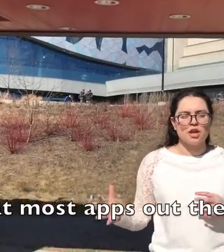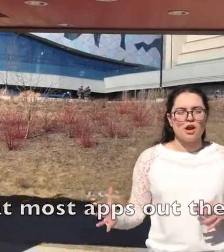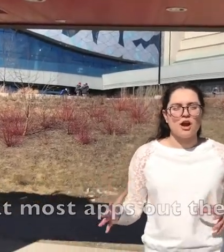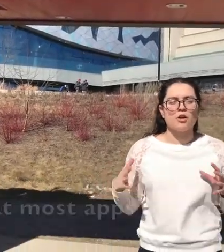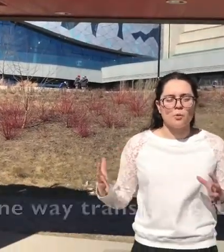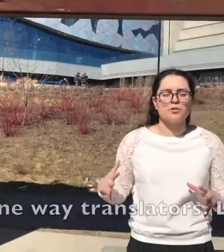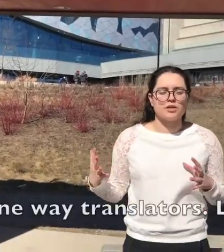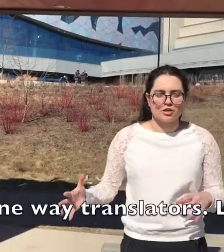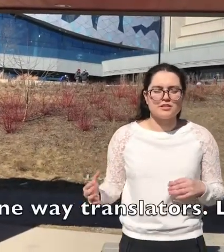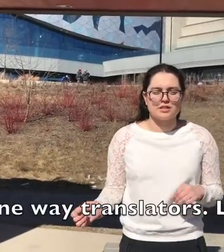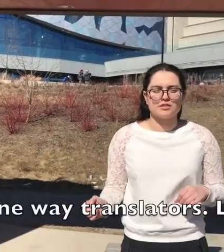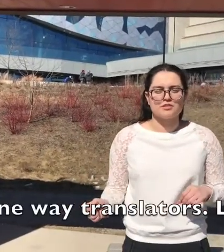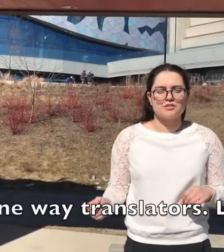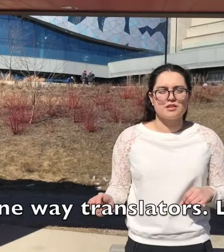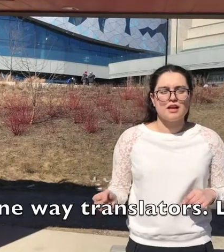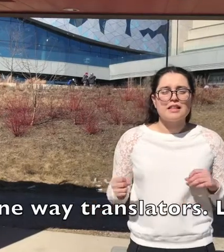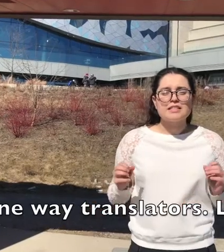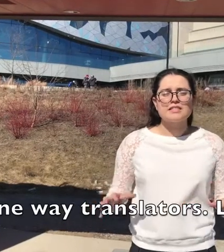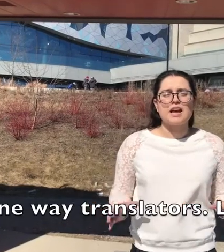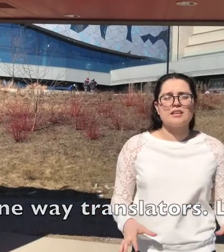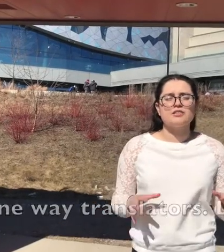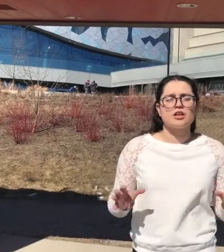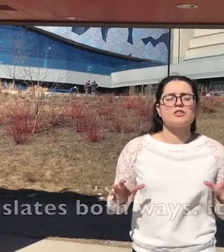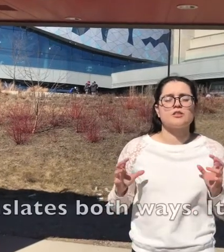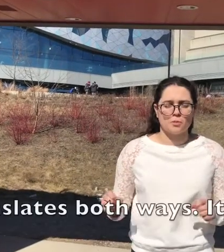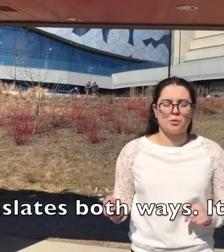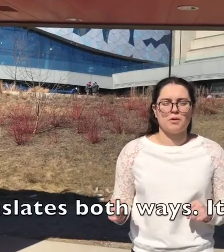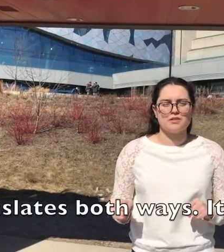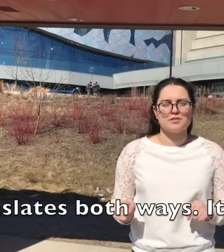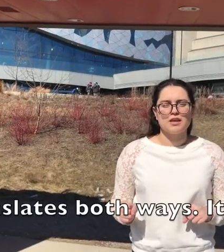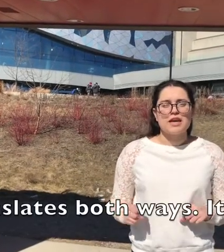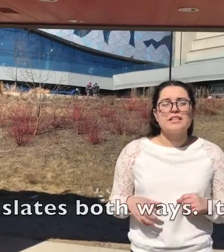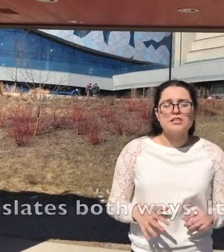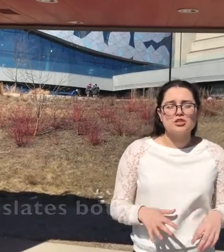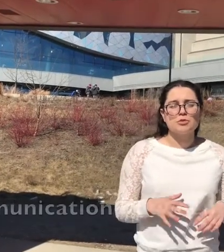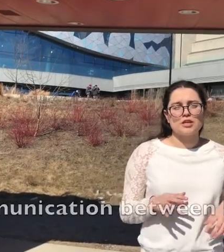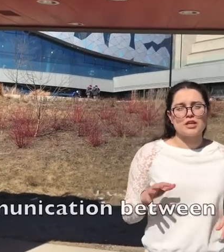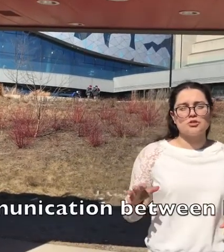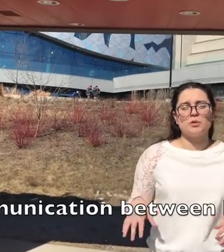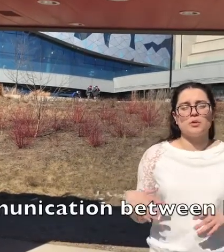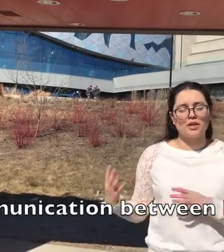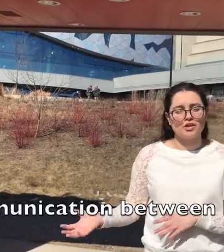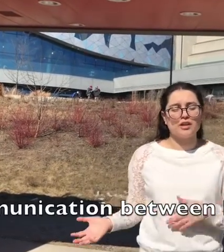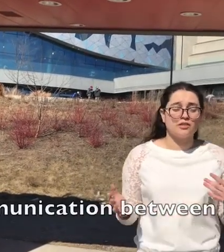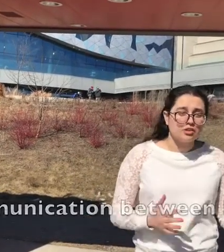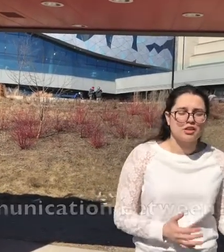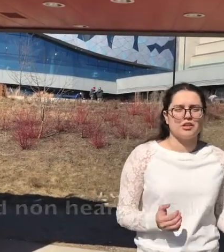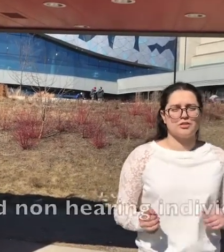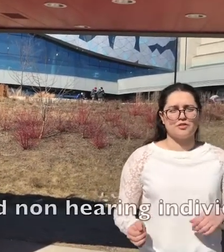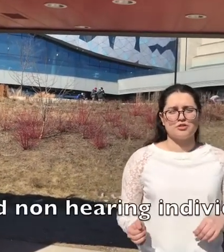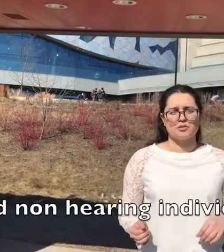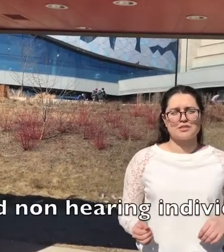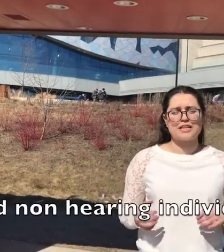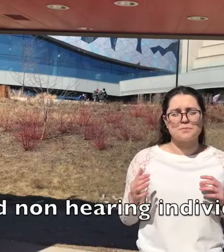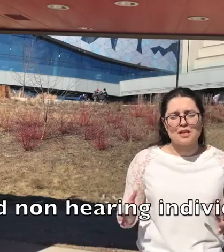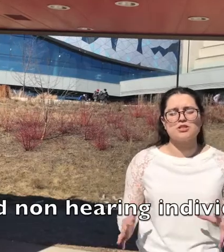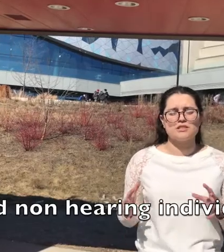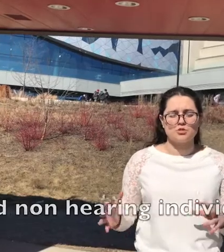there are one-way translators. Let's Sign translates both ways. It is communication between hearing and non-hearing individuals, especially in